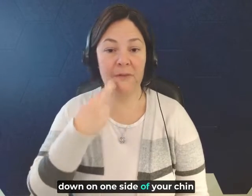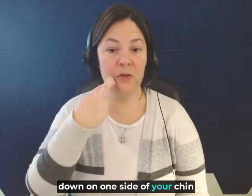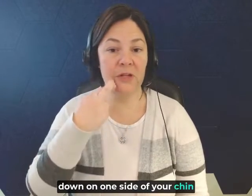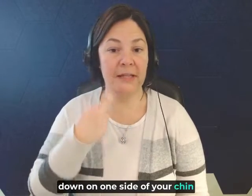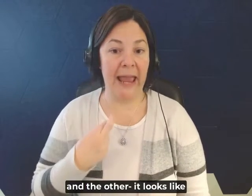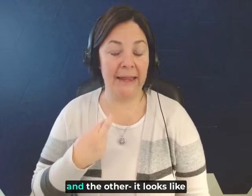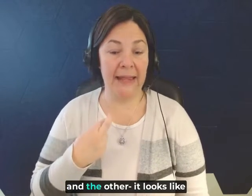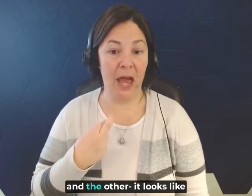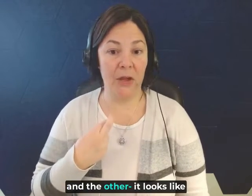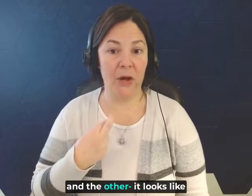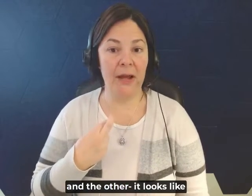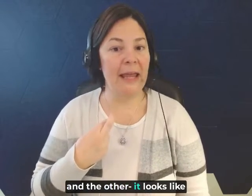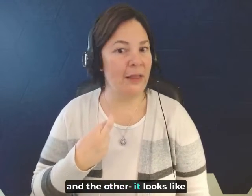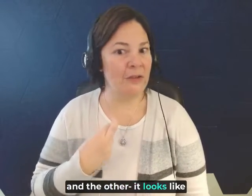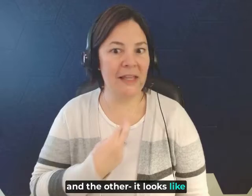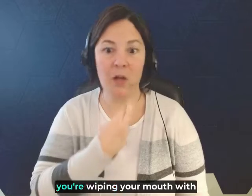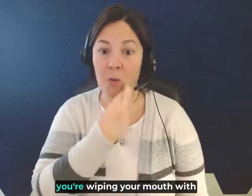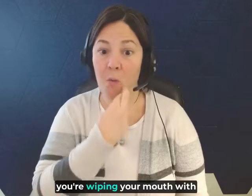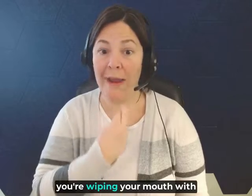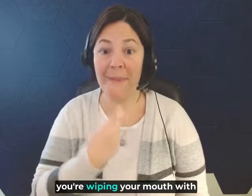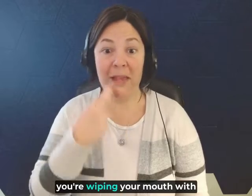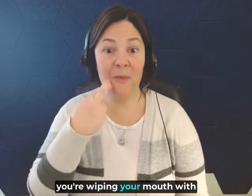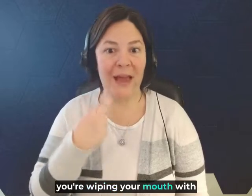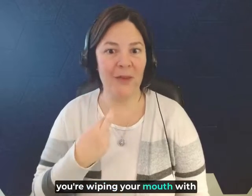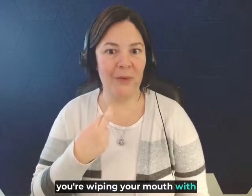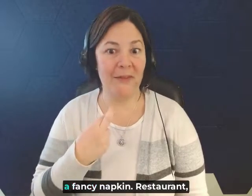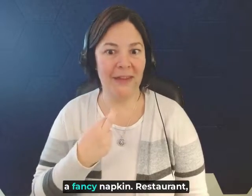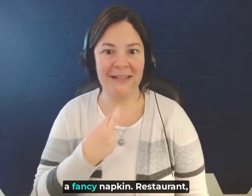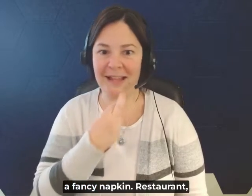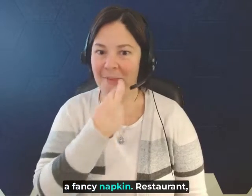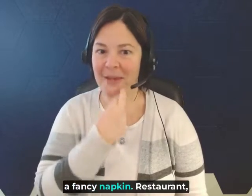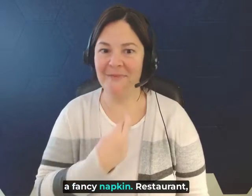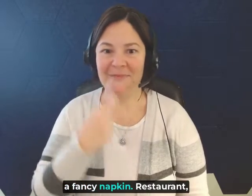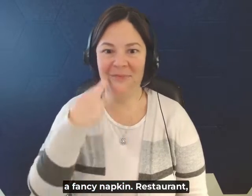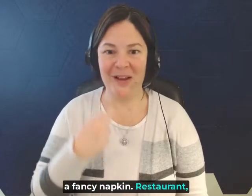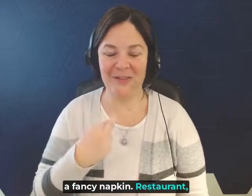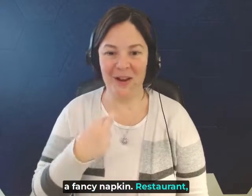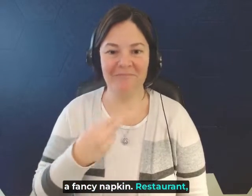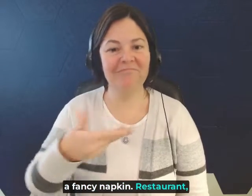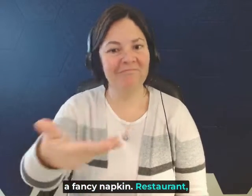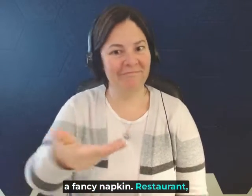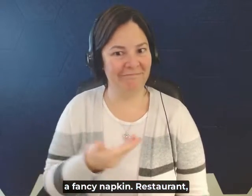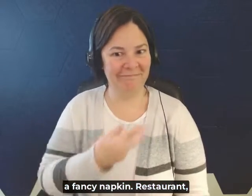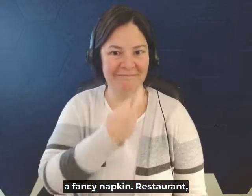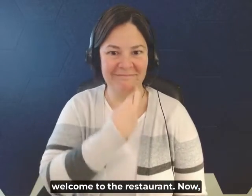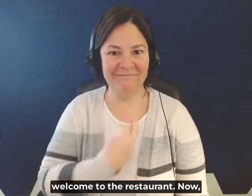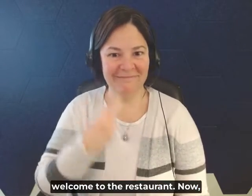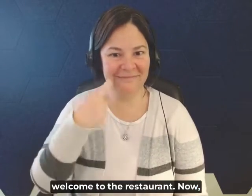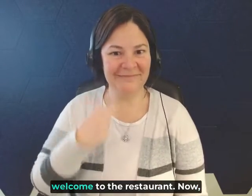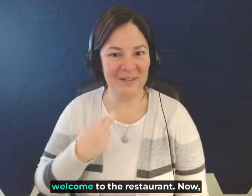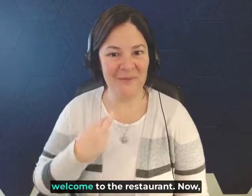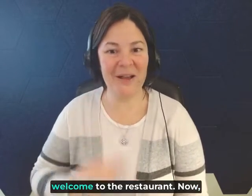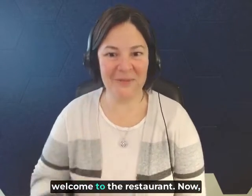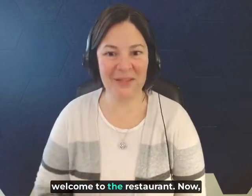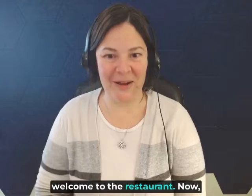chin and the other. It looks like you're wiping your mouth with a fancy napkin. Restaurant. Welcome to the